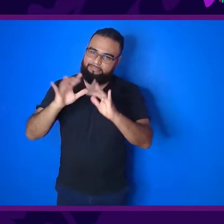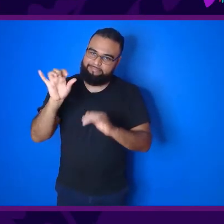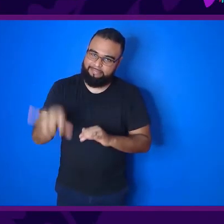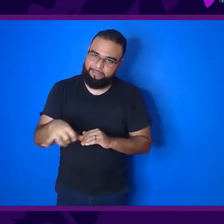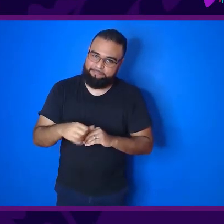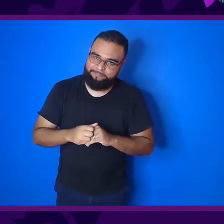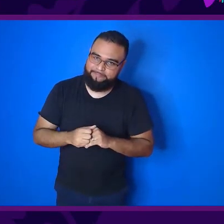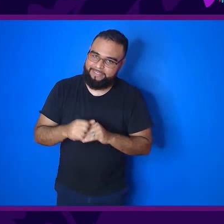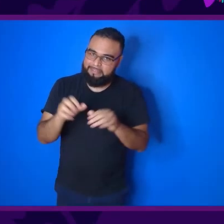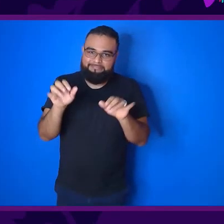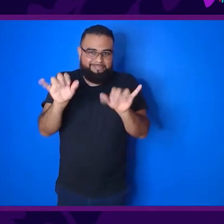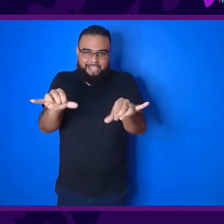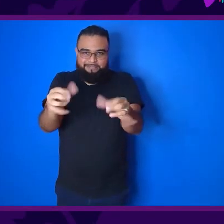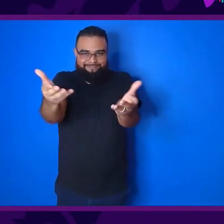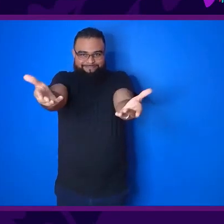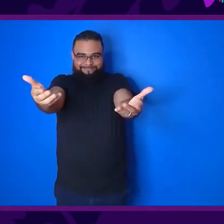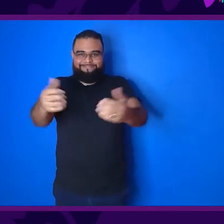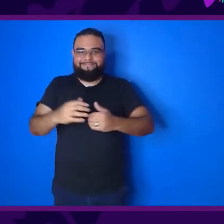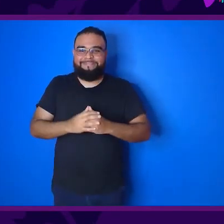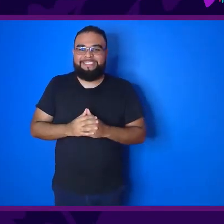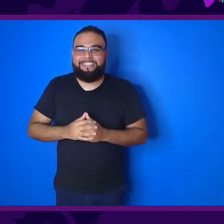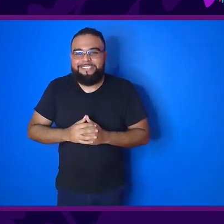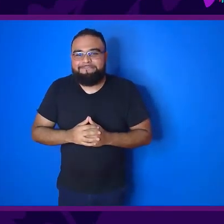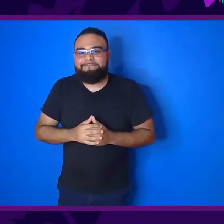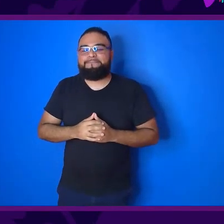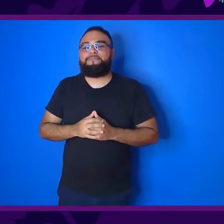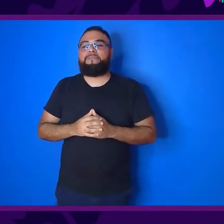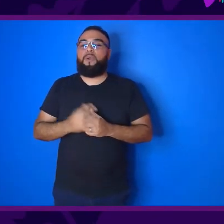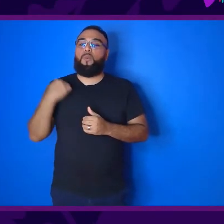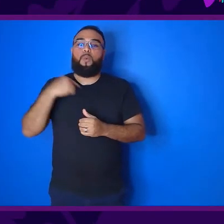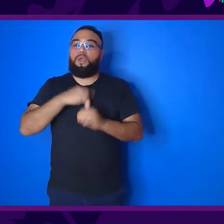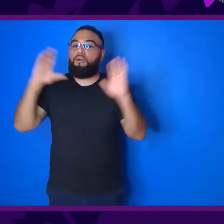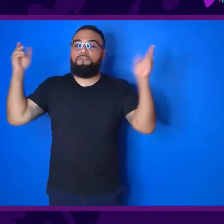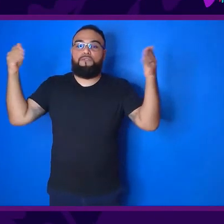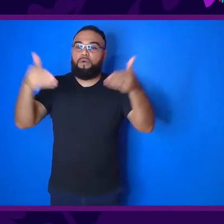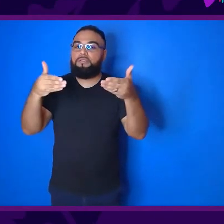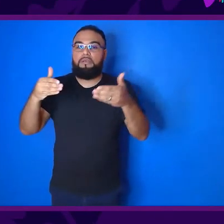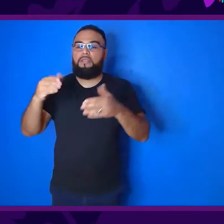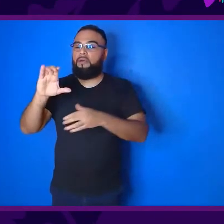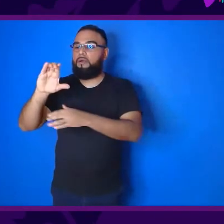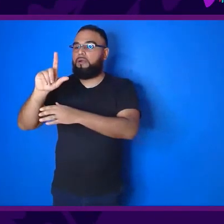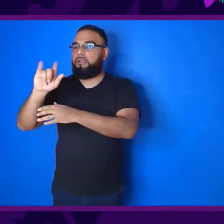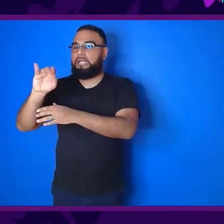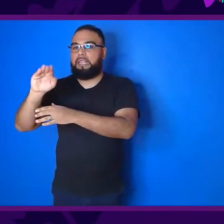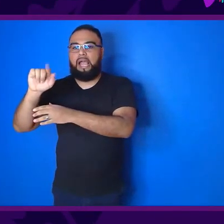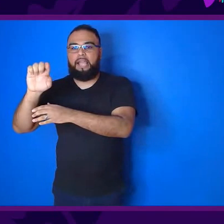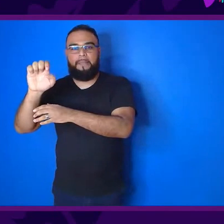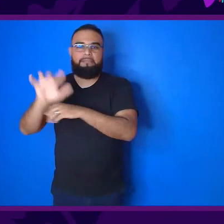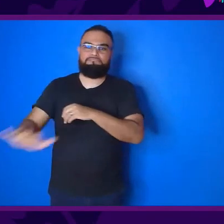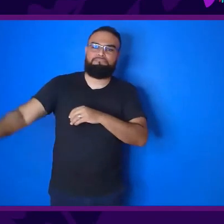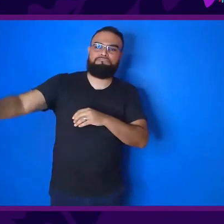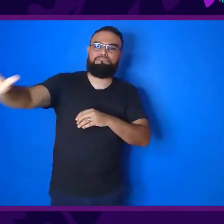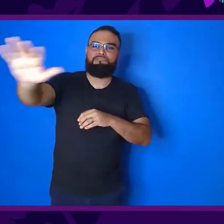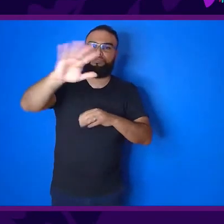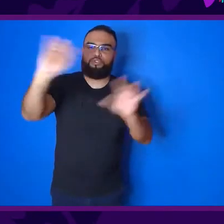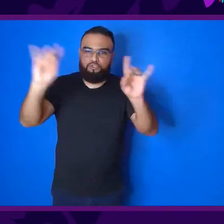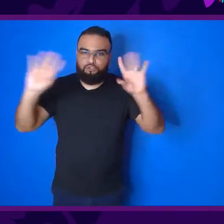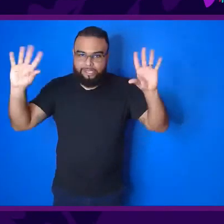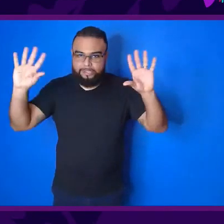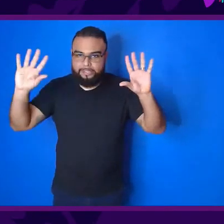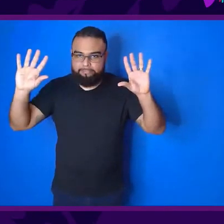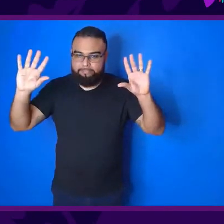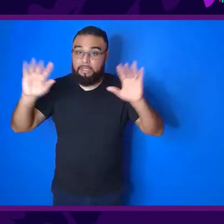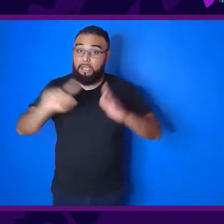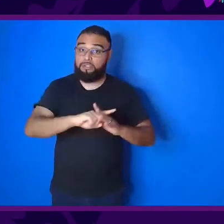focusing on the climate crisis and what people can do and why it's important. And it started off in DC, and